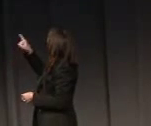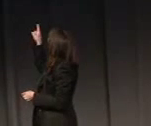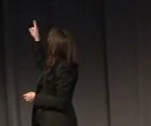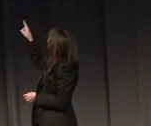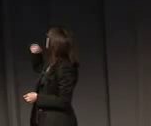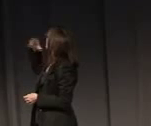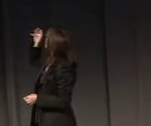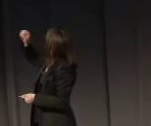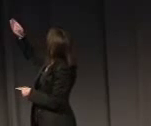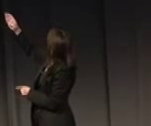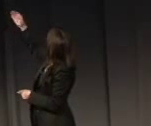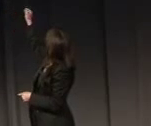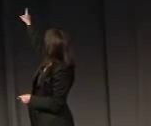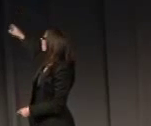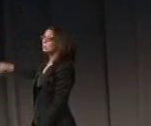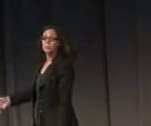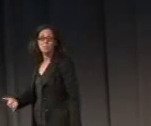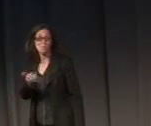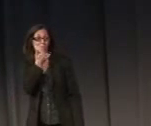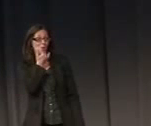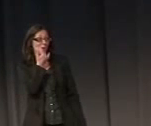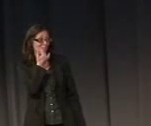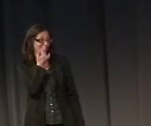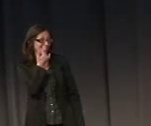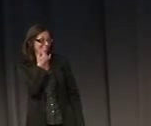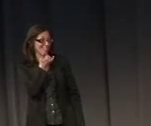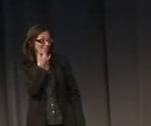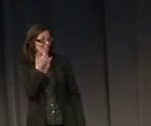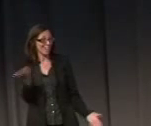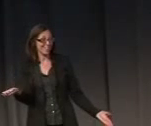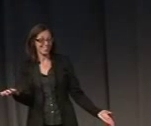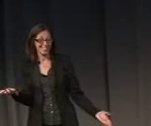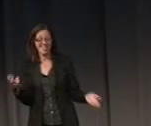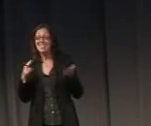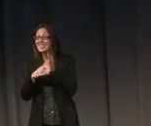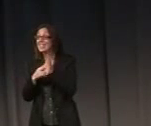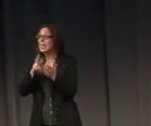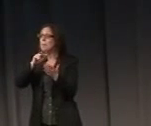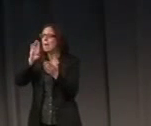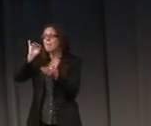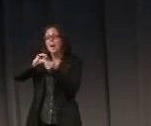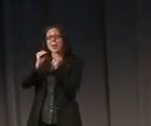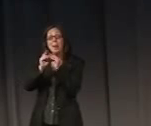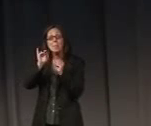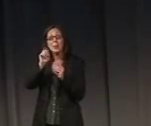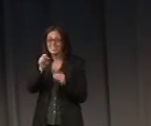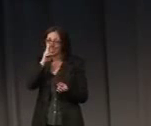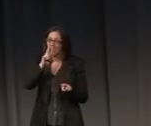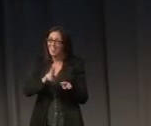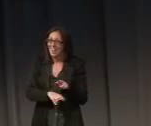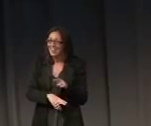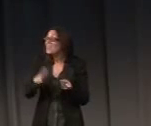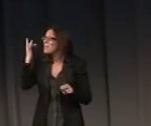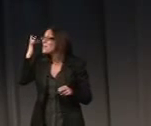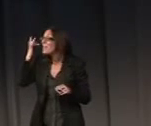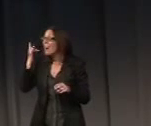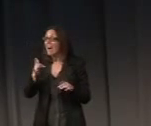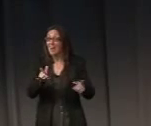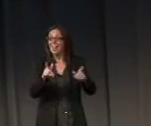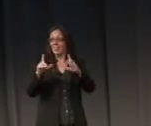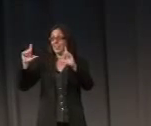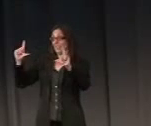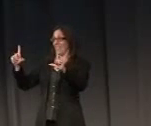wrong. Okay, so this is, I think, why things like paint by number kits are so much fun, because you're instructed to paint this thing